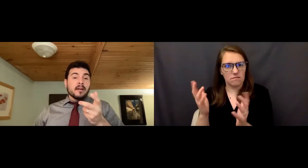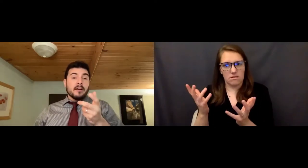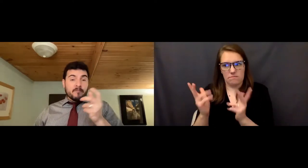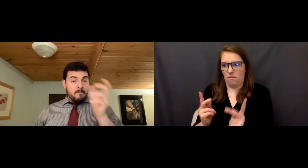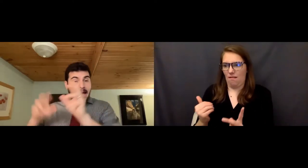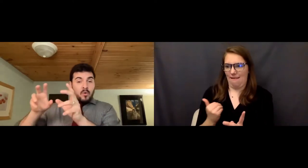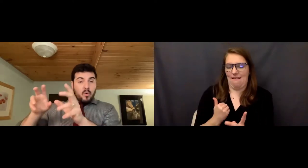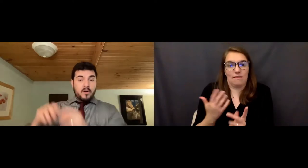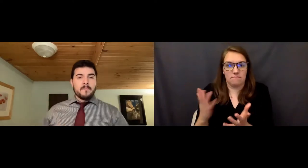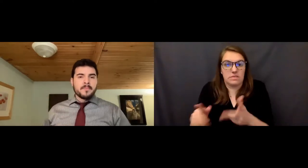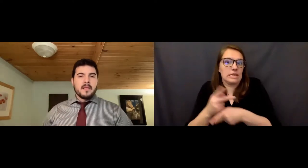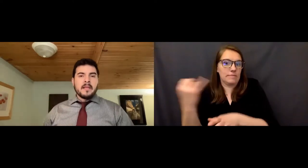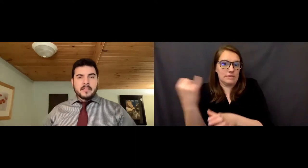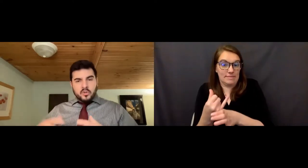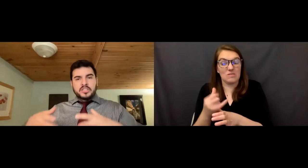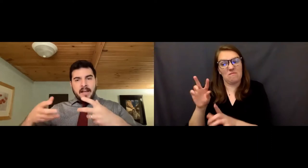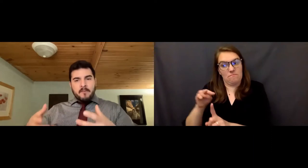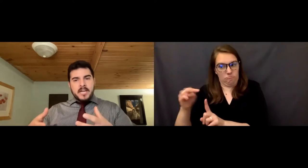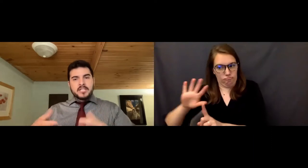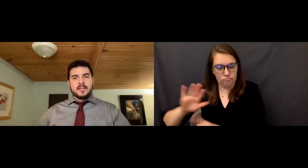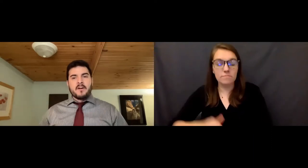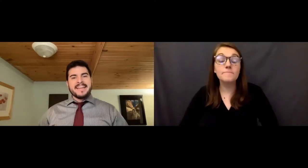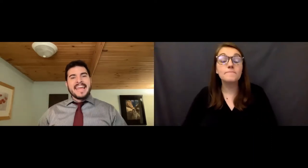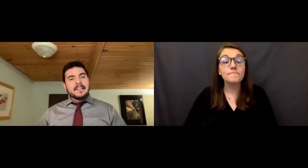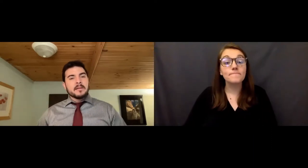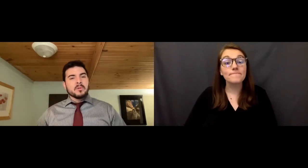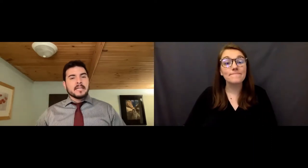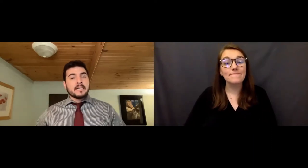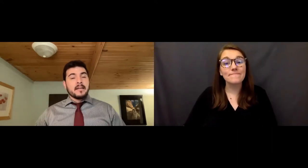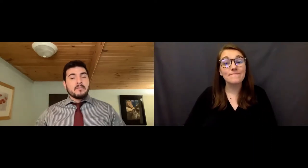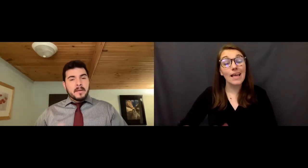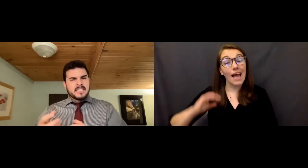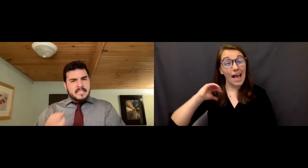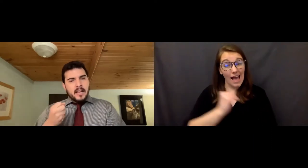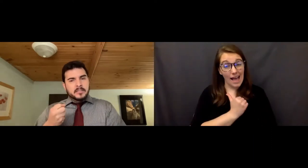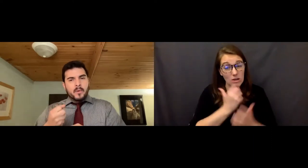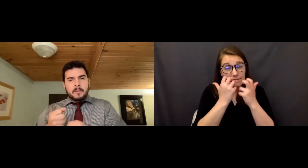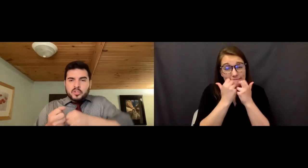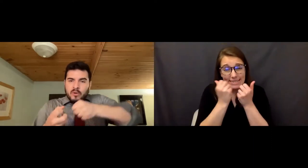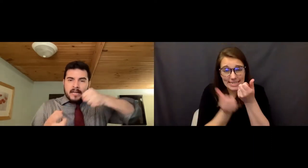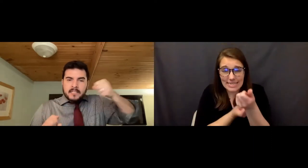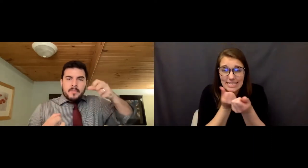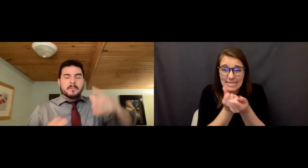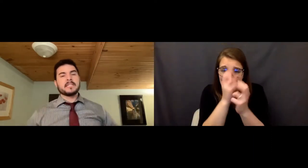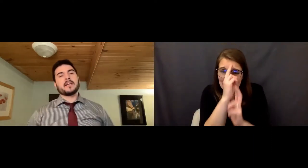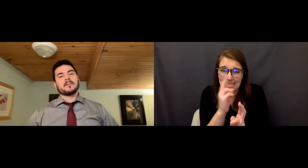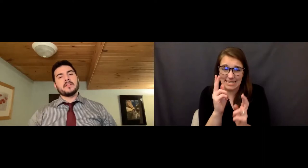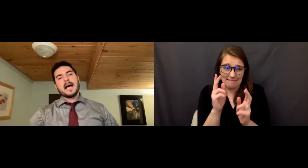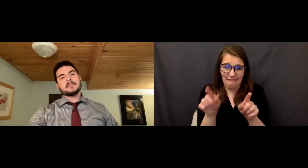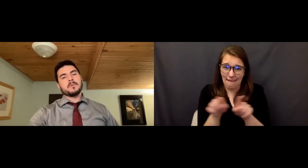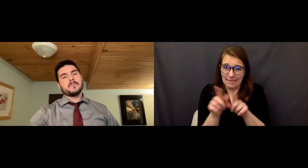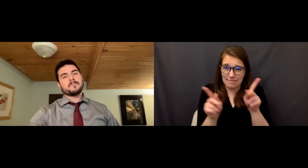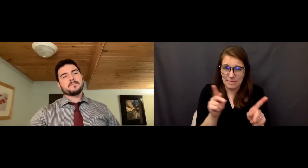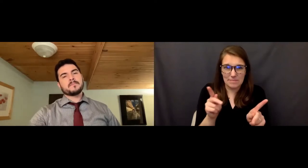Supposing from that quarter that the Christian affirmation of our inalienable dignity remains intelligible when abstracted from the particulars of